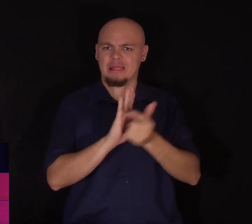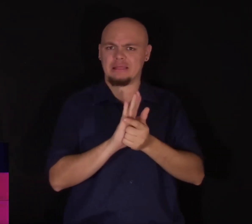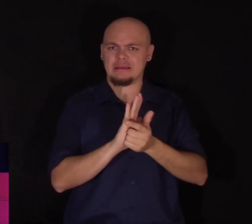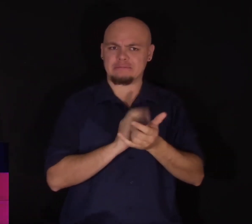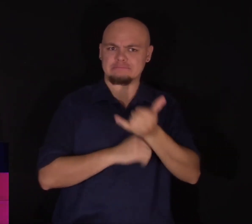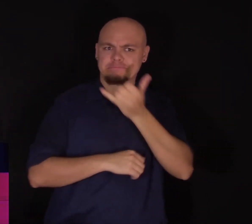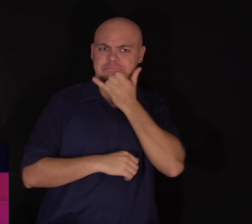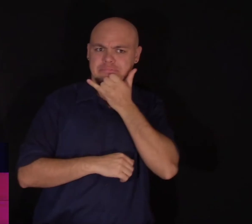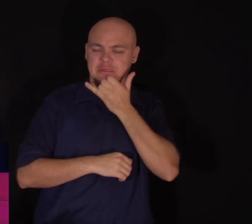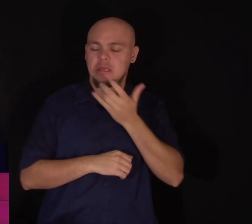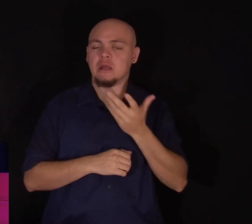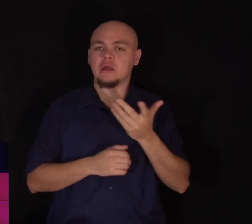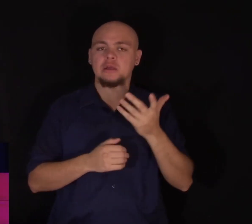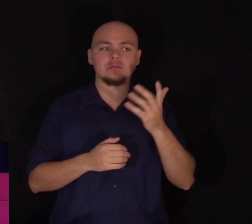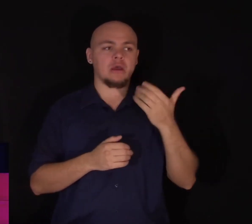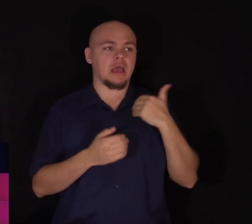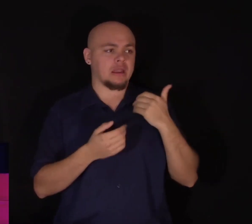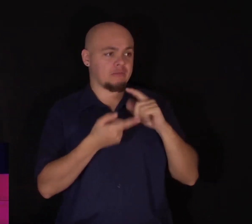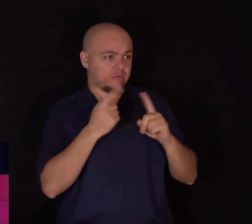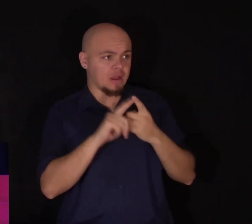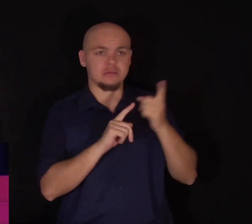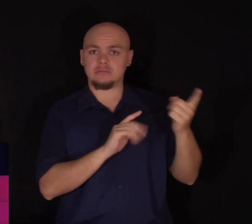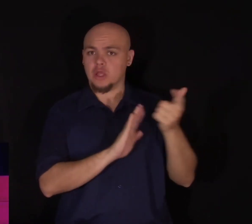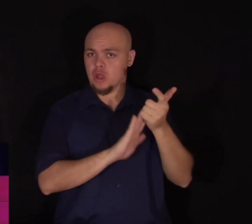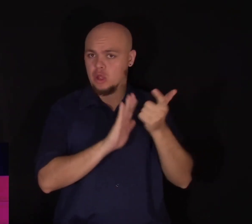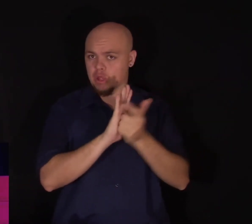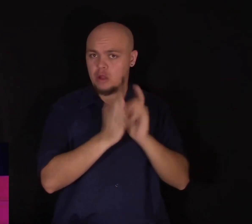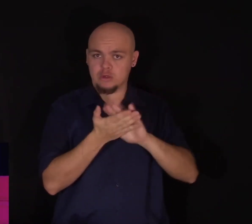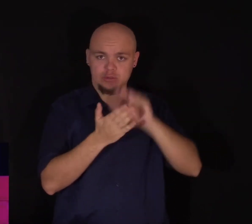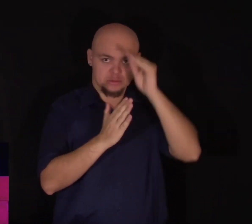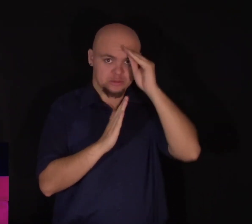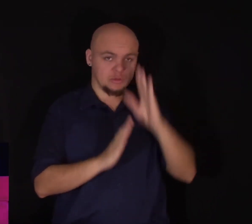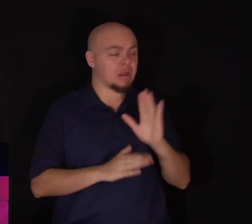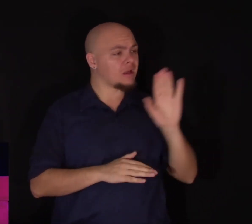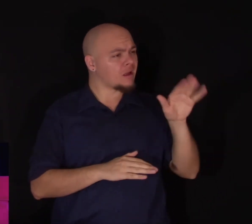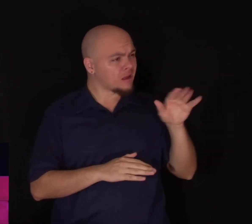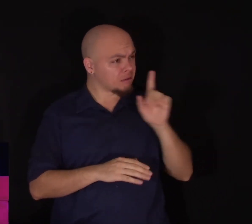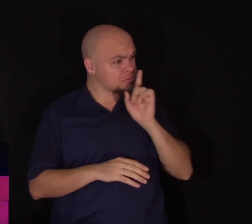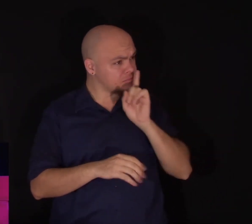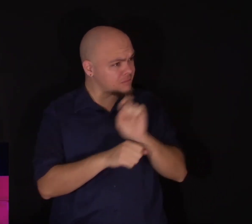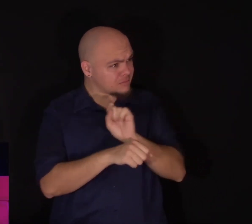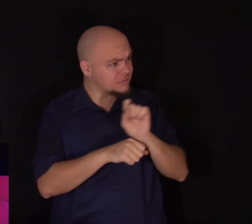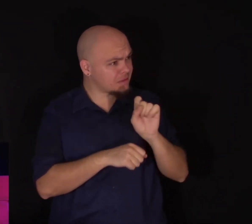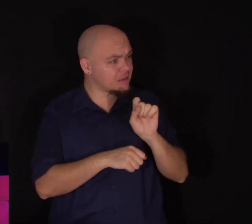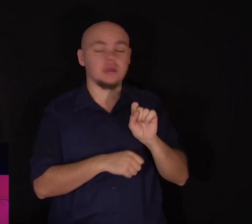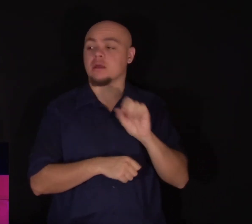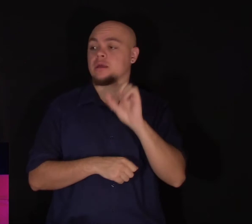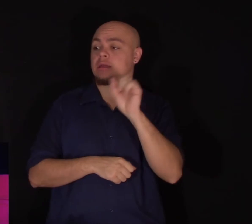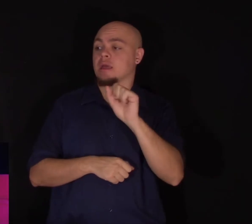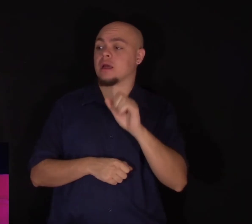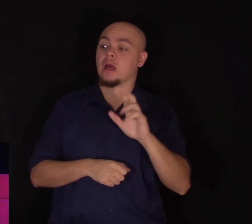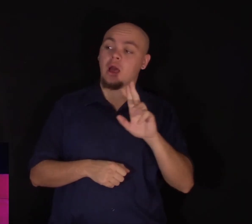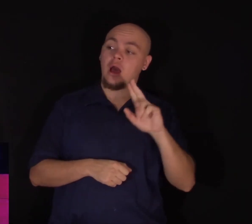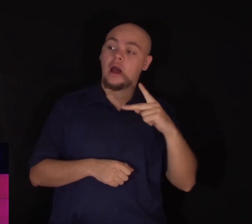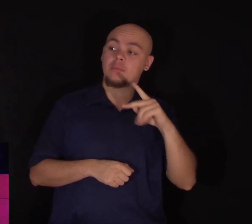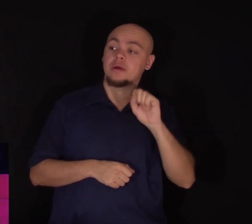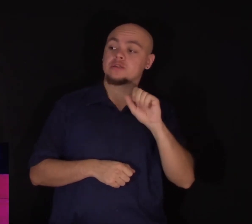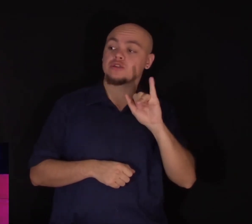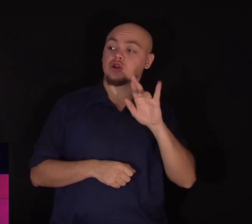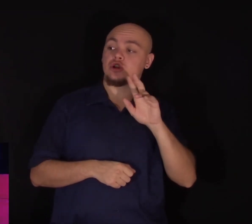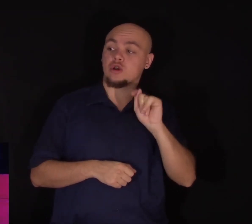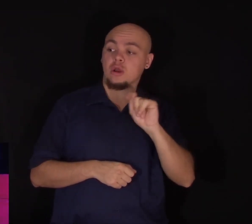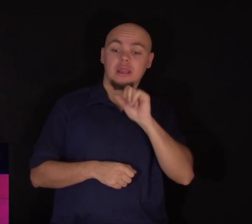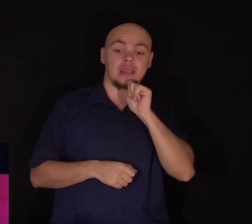who was a law student to look into it for me, and she came back, and she said, "You're right. I had found that upskirting, the act of taking